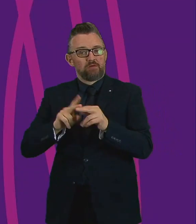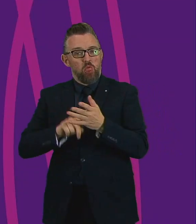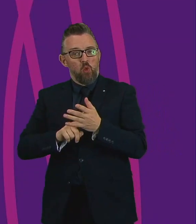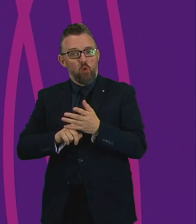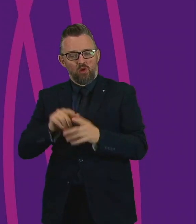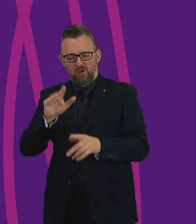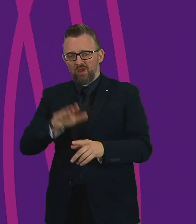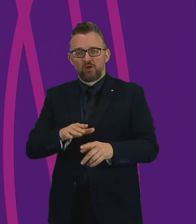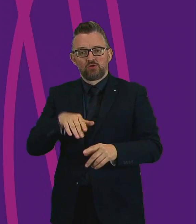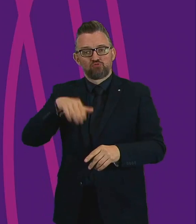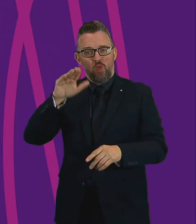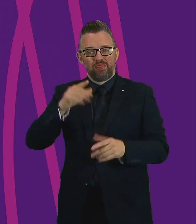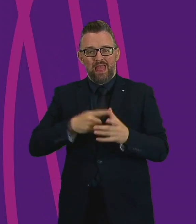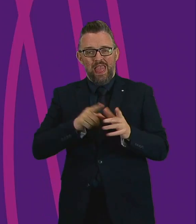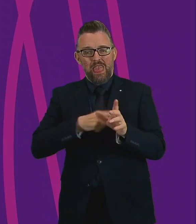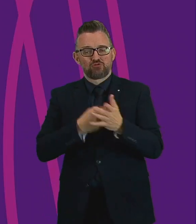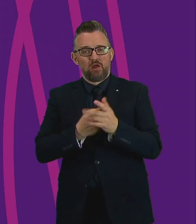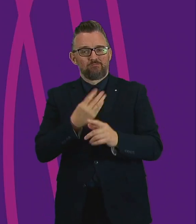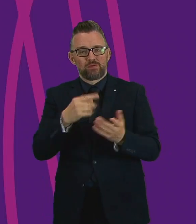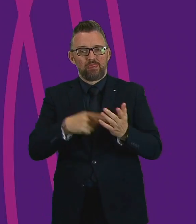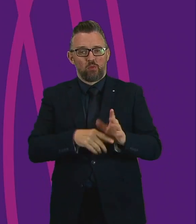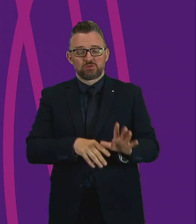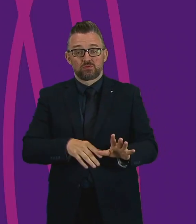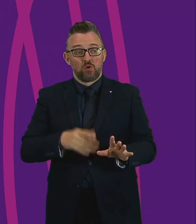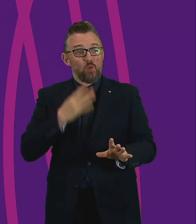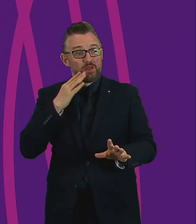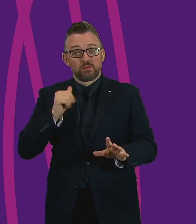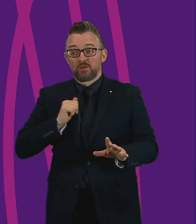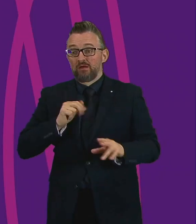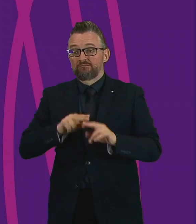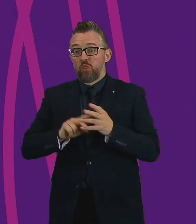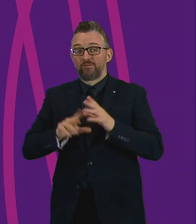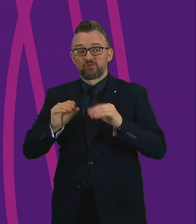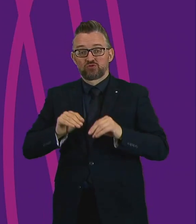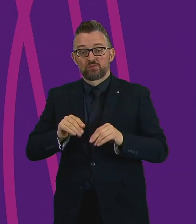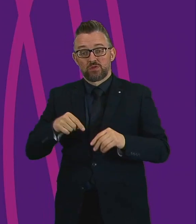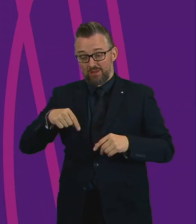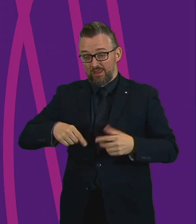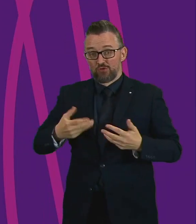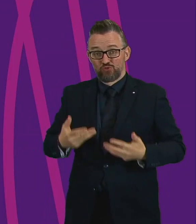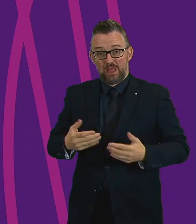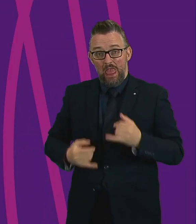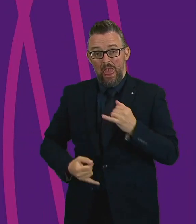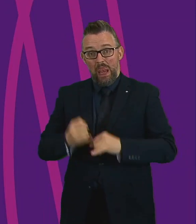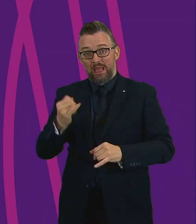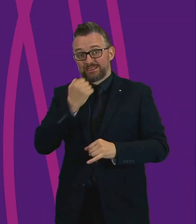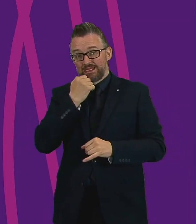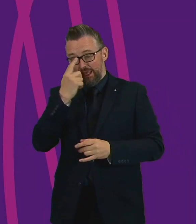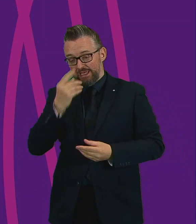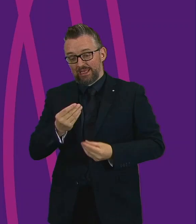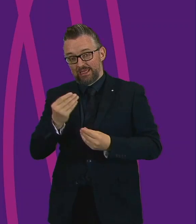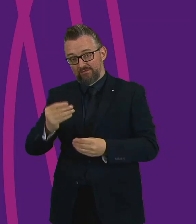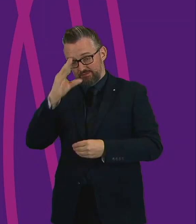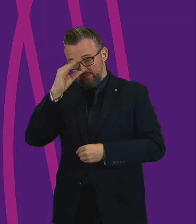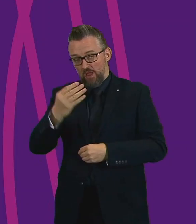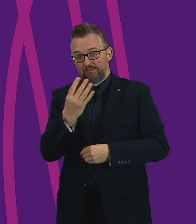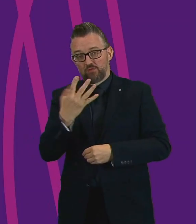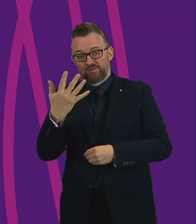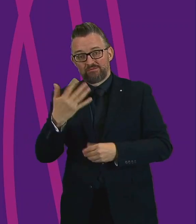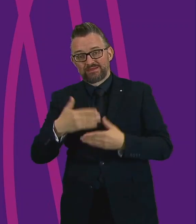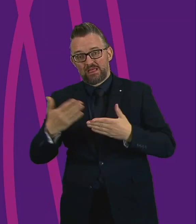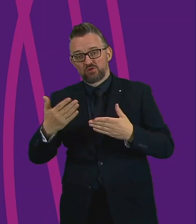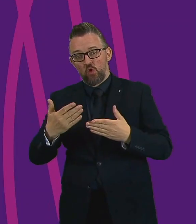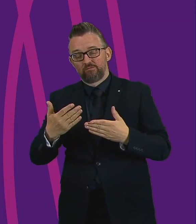Ayrshire, a ticking time bomb for when furlough ends. Today is the last date by which large employers can give staff 45 days notice of